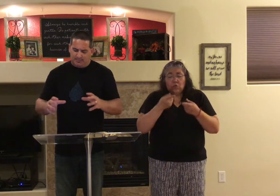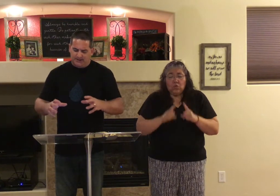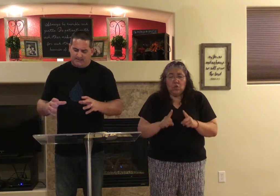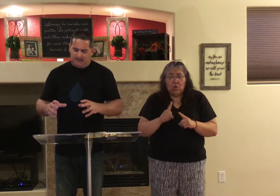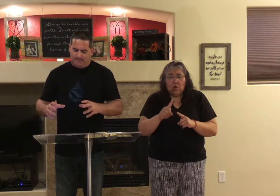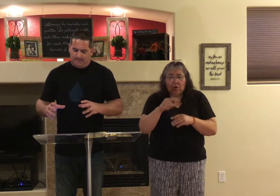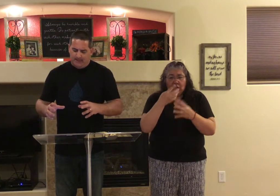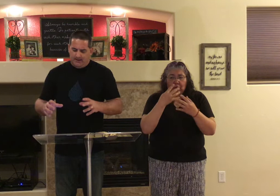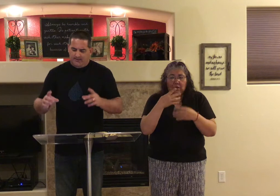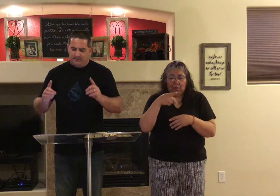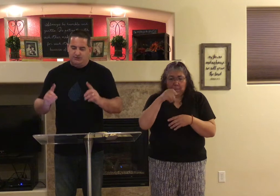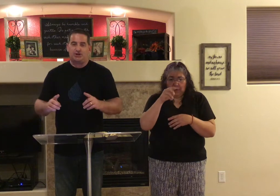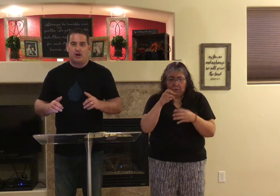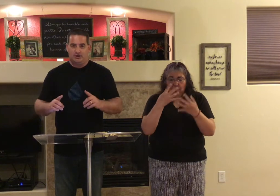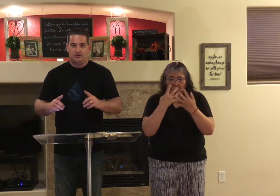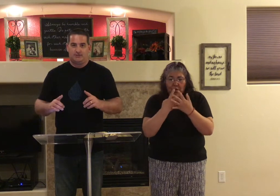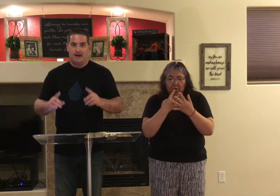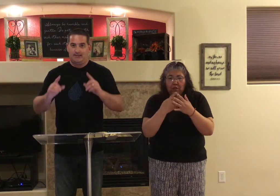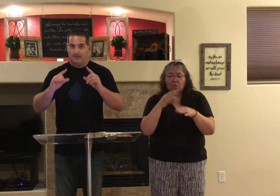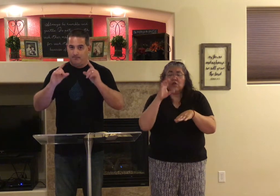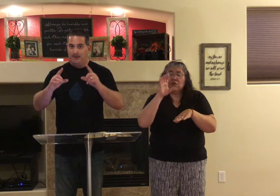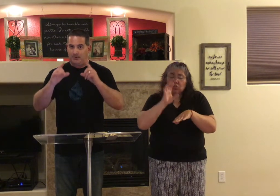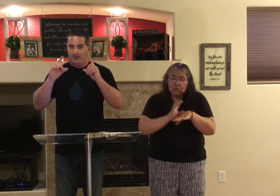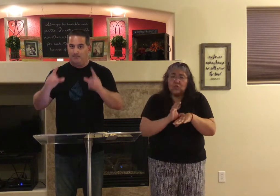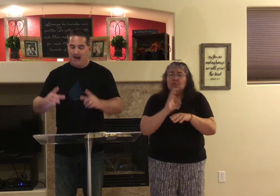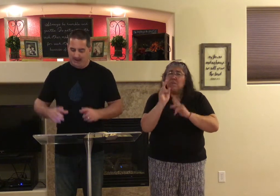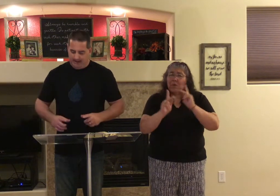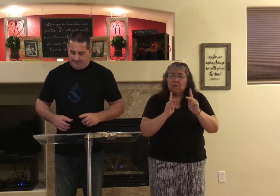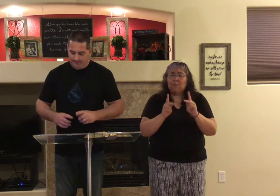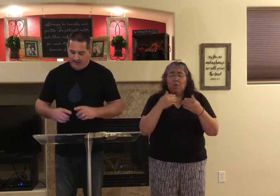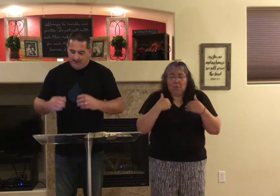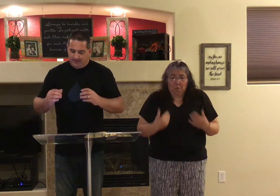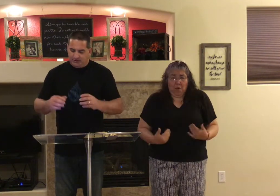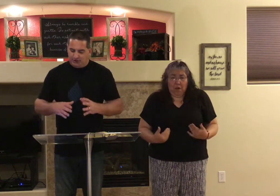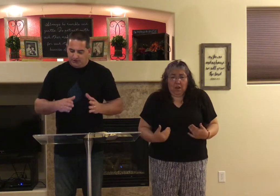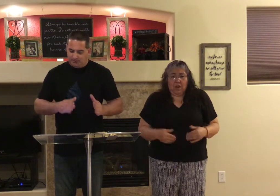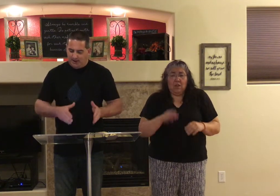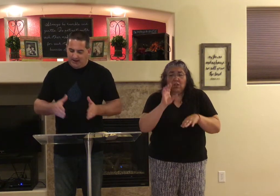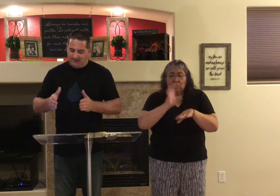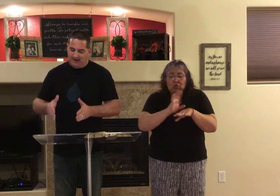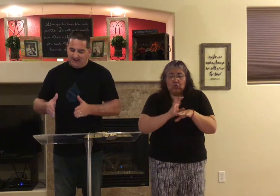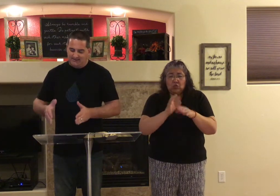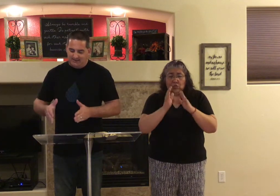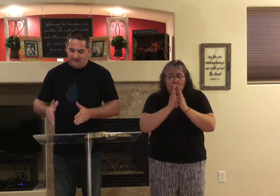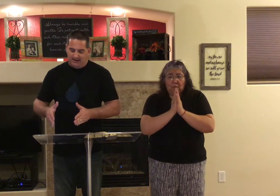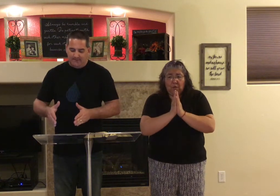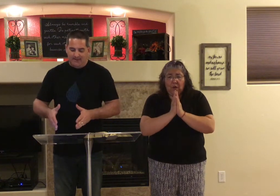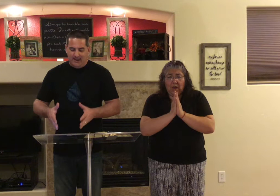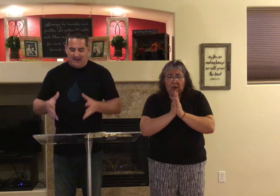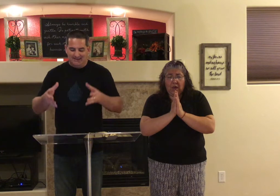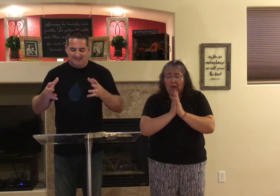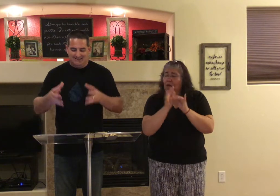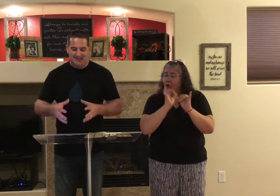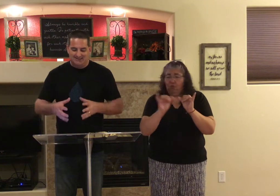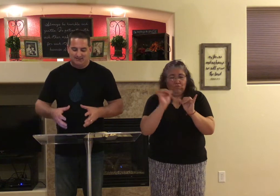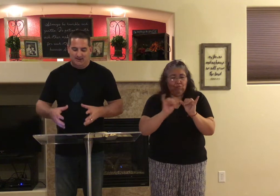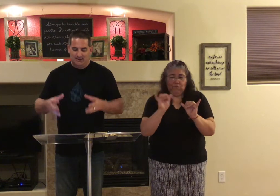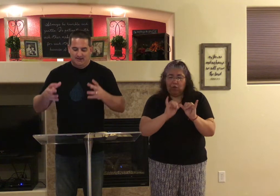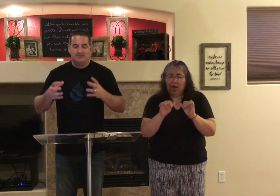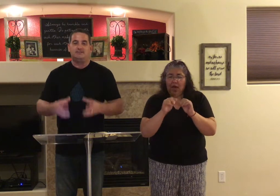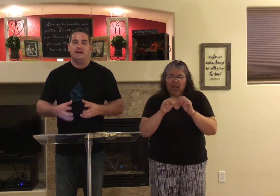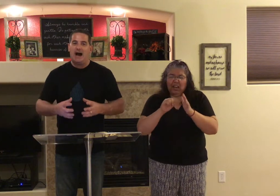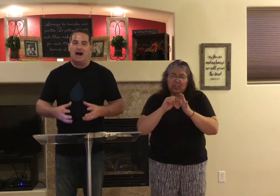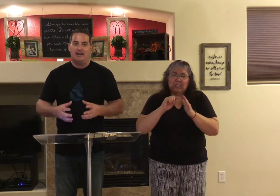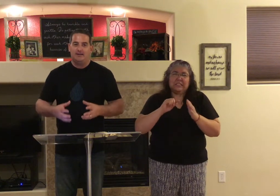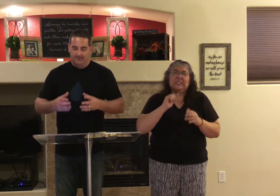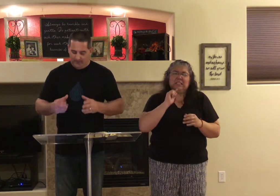Peter's imprisonment, the church, right, the people, the body, the church prayed constantly and intensely